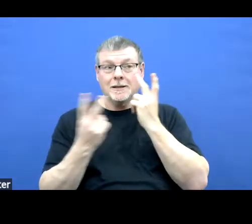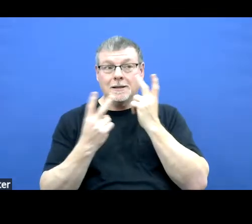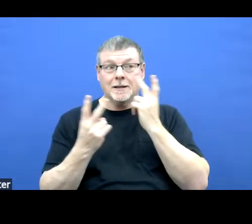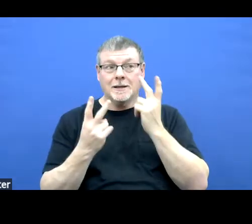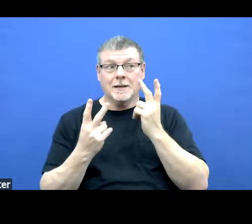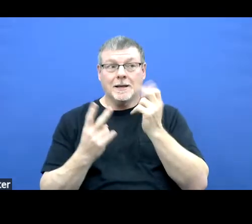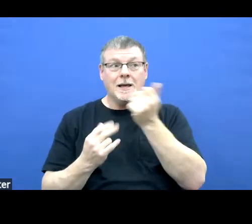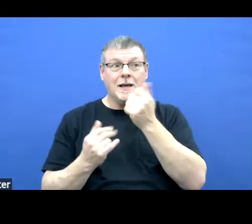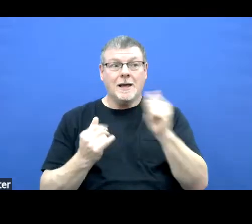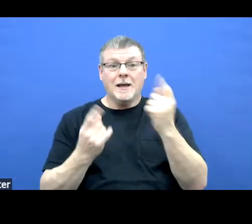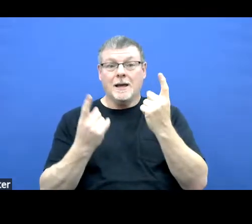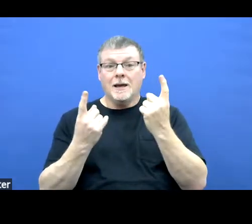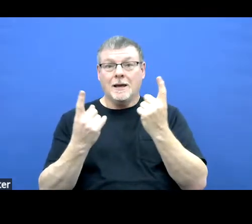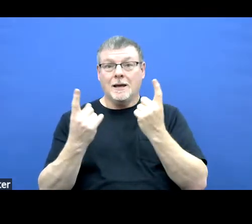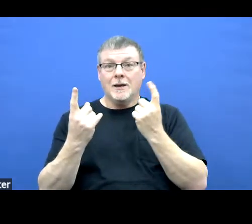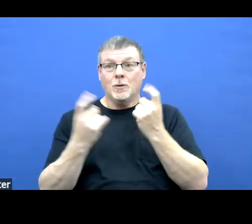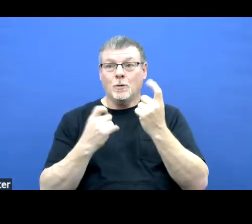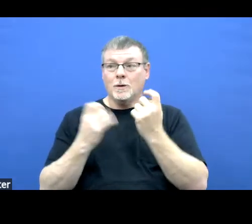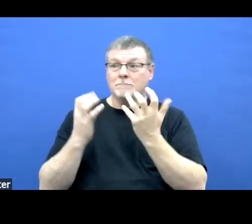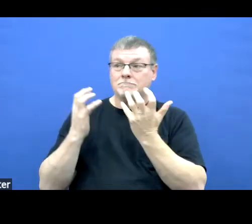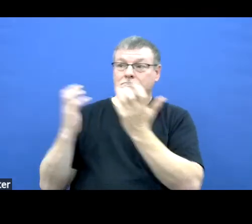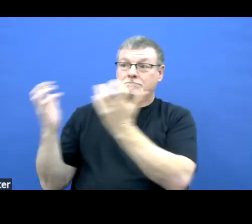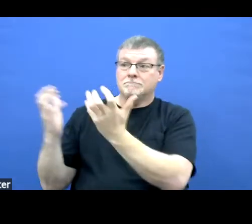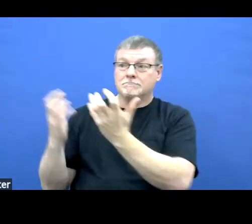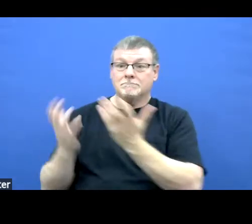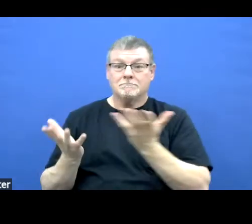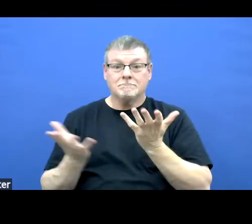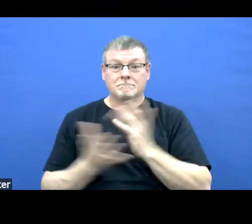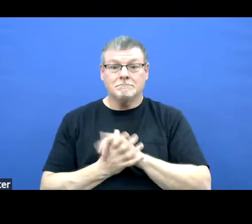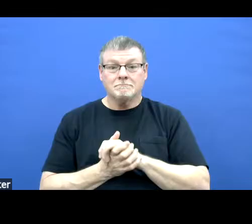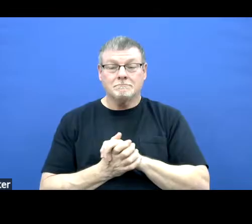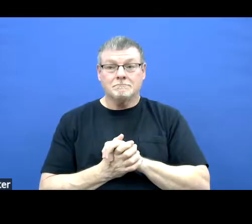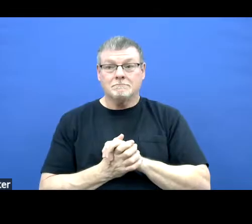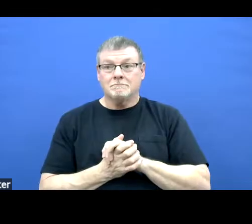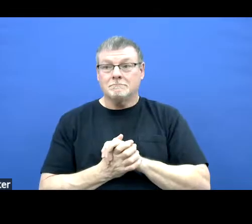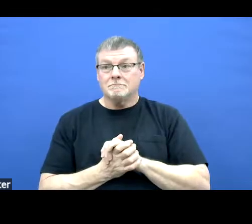had any questions from the public.